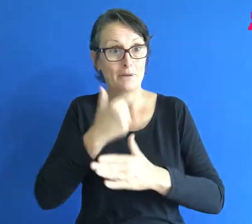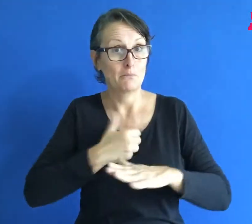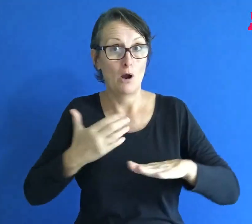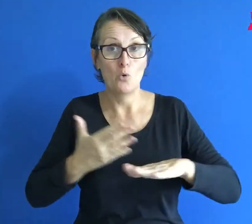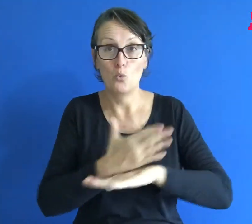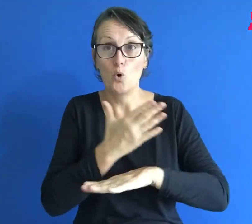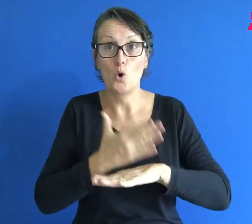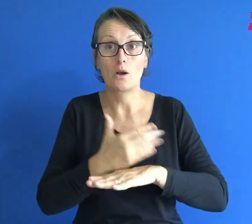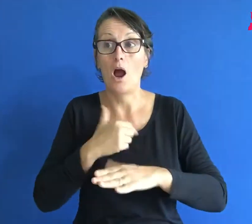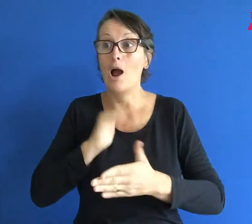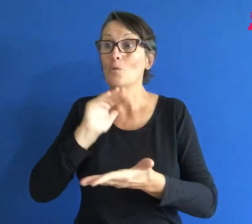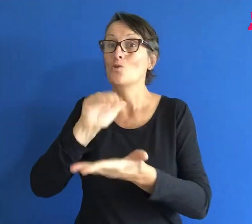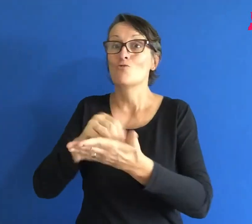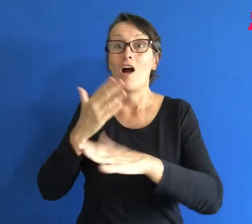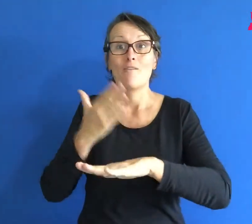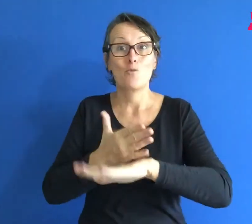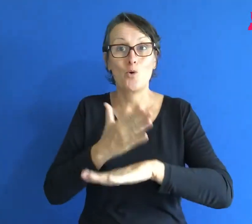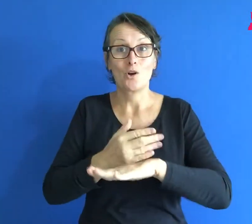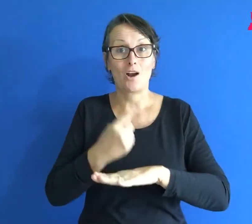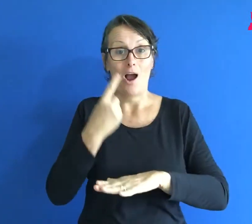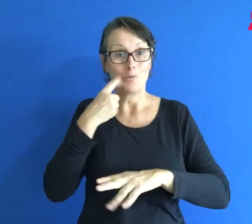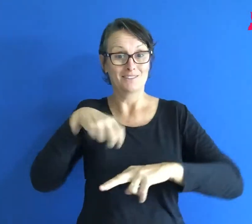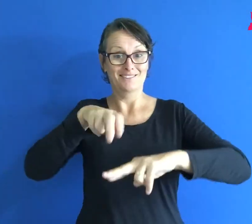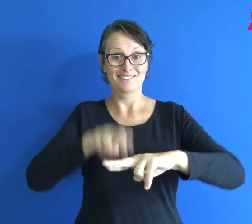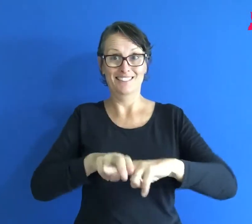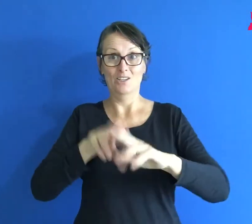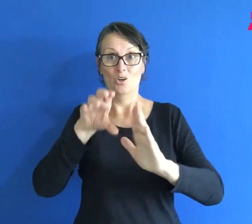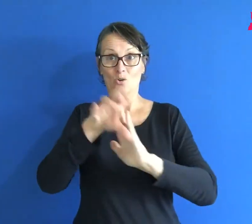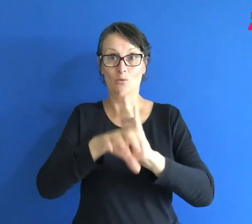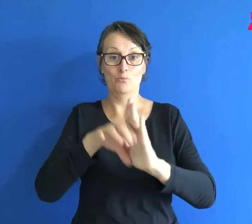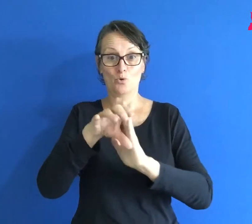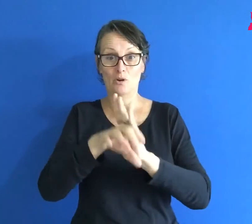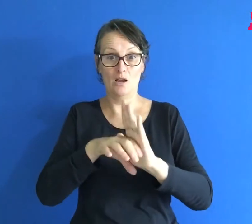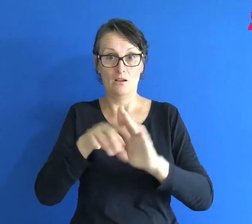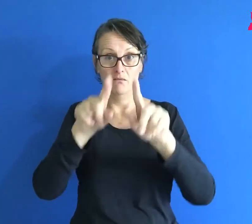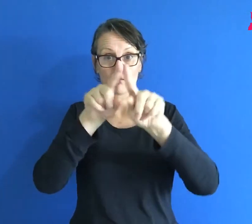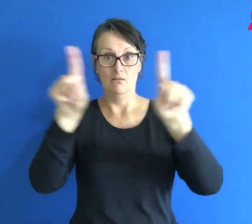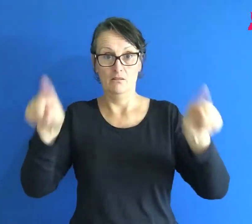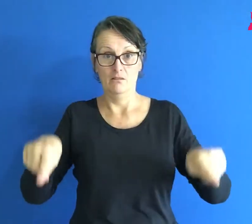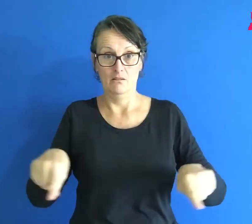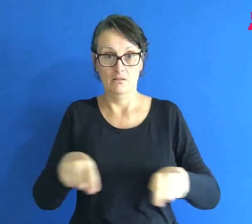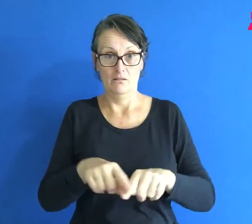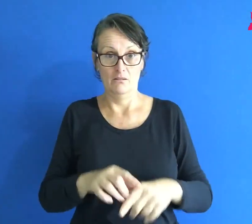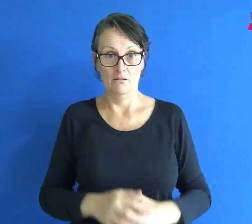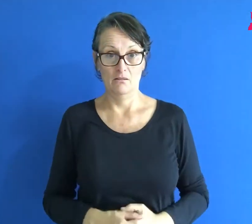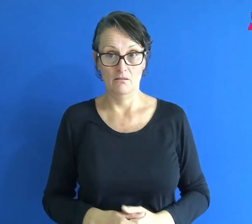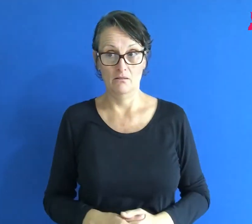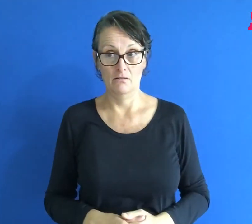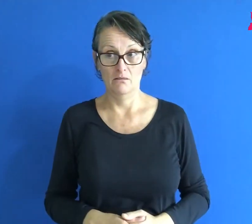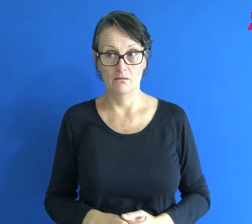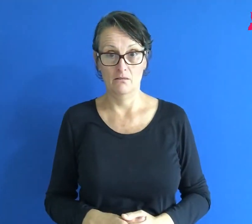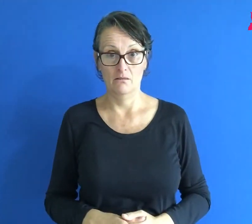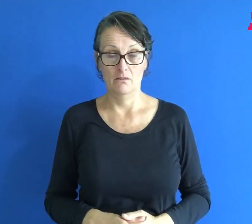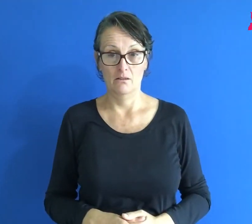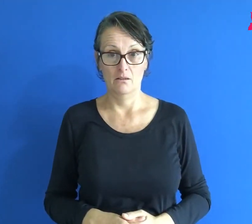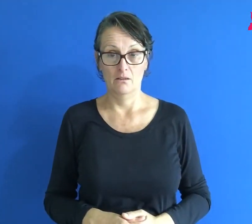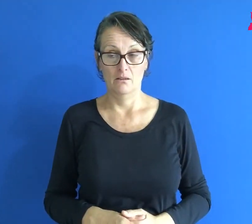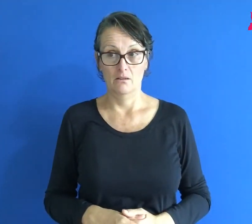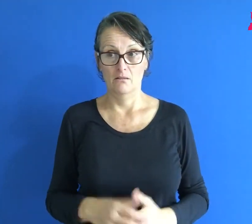that black screen with a rectangle in front of it with a bunch of buttons and think, what does this do?